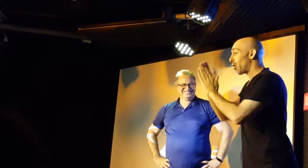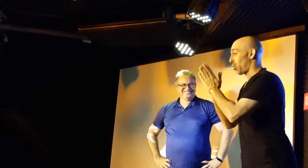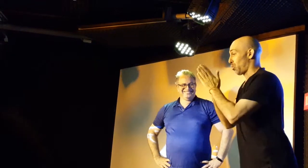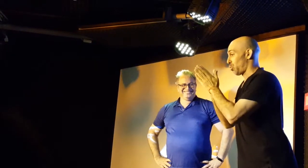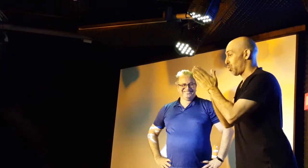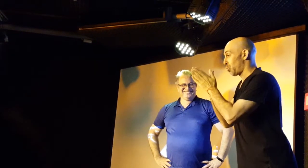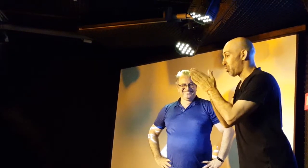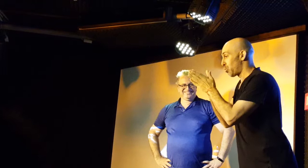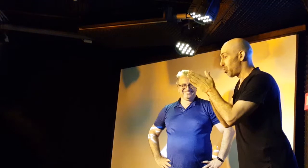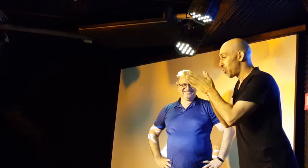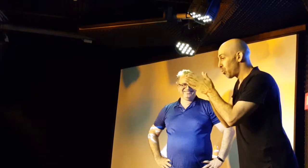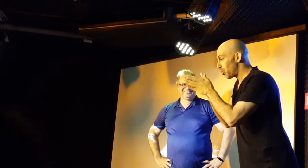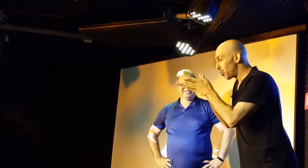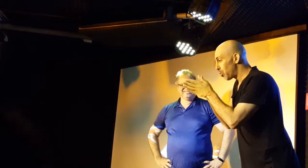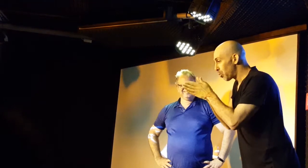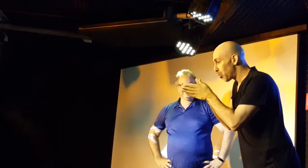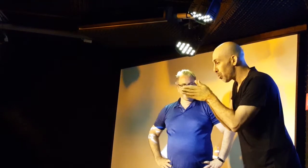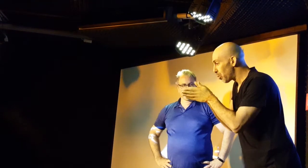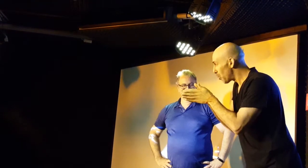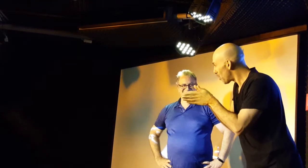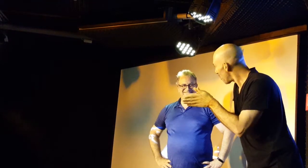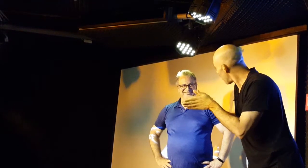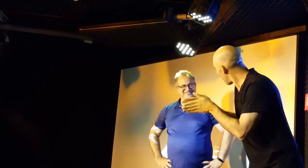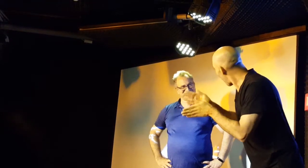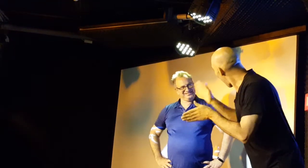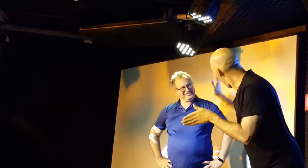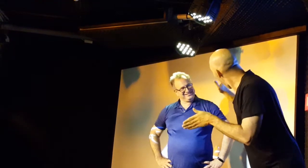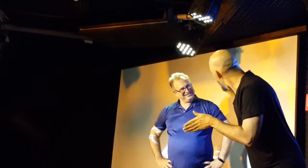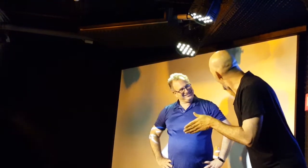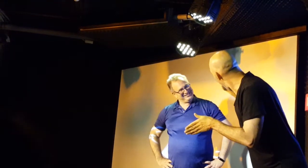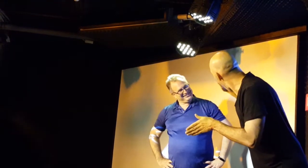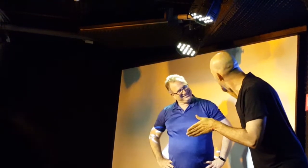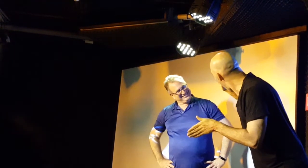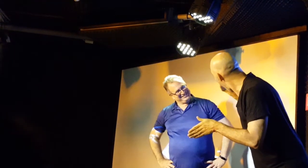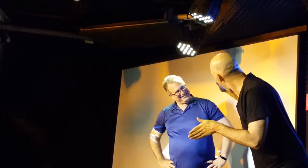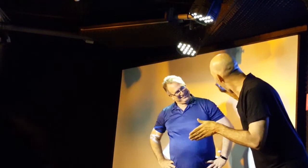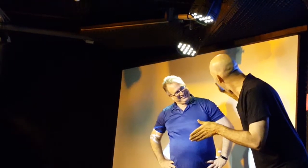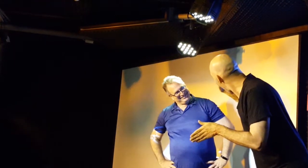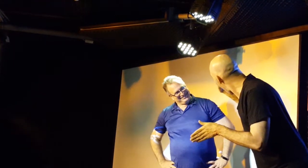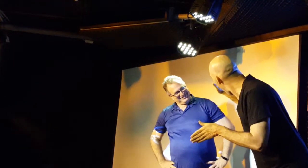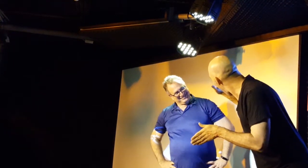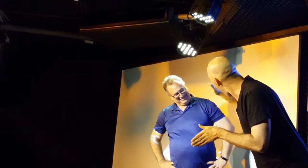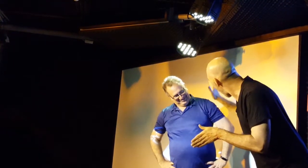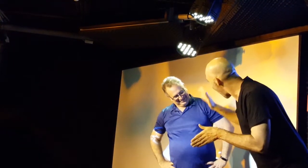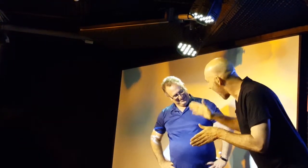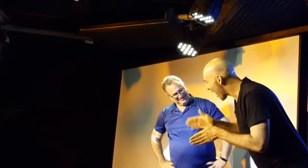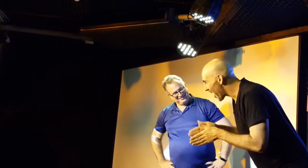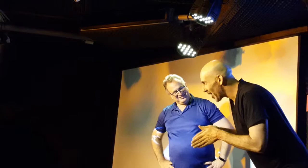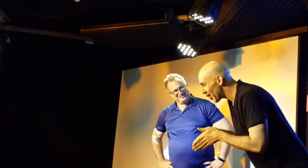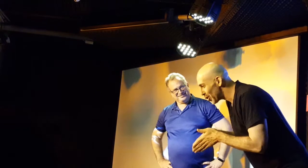to talk about his advocacy work, beginning with chastising me for not knowing sign